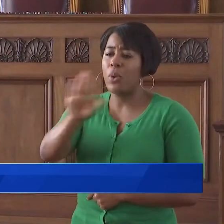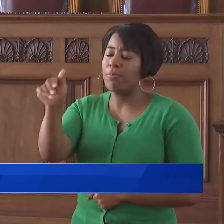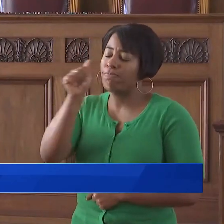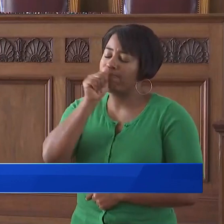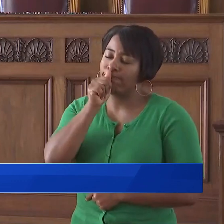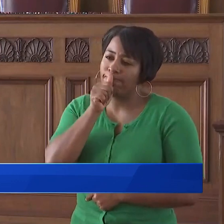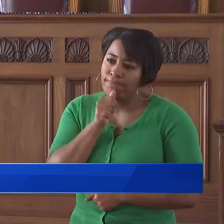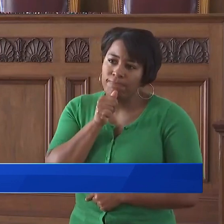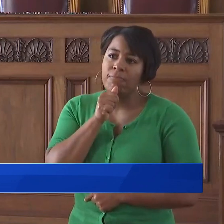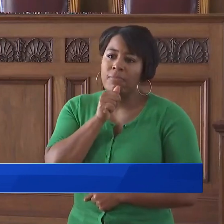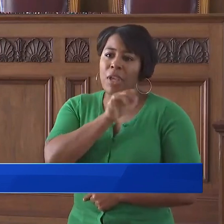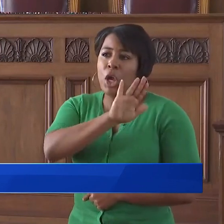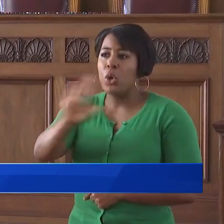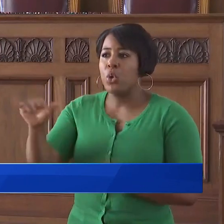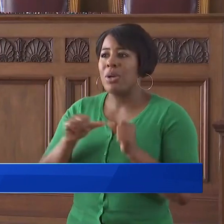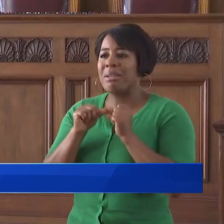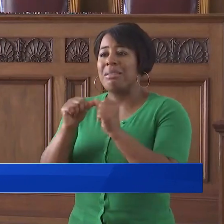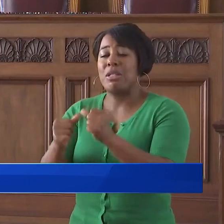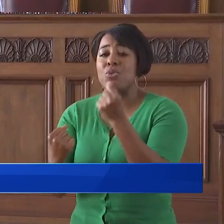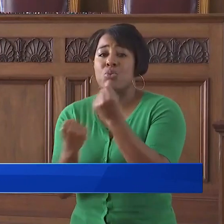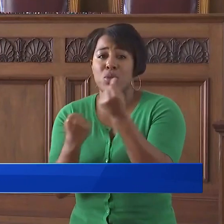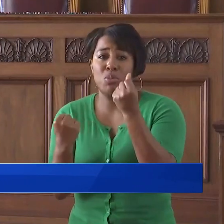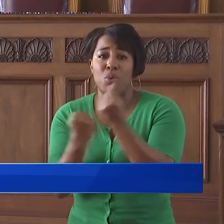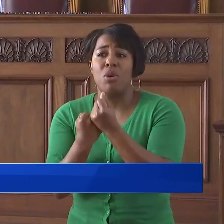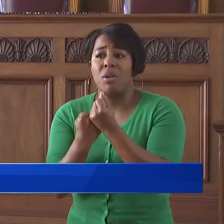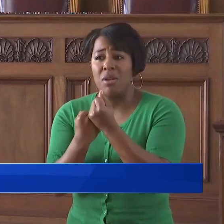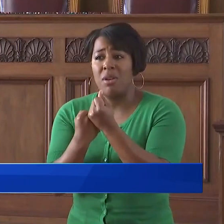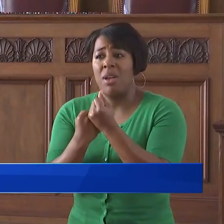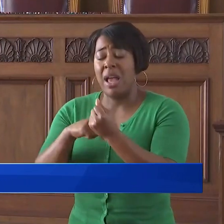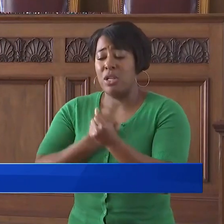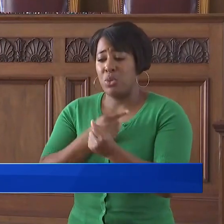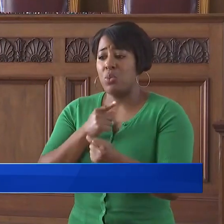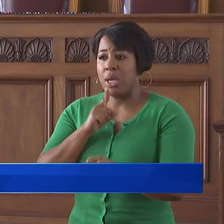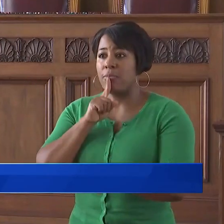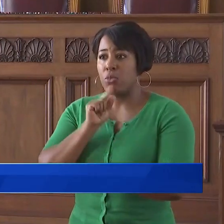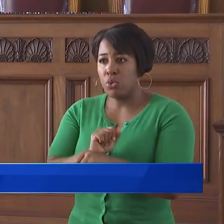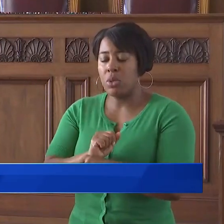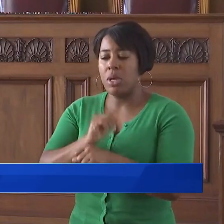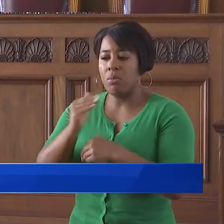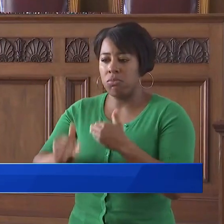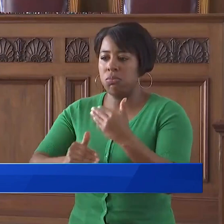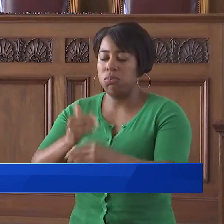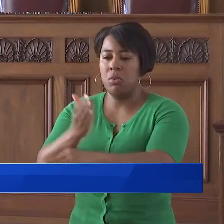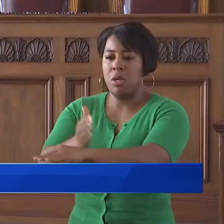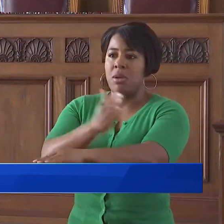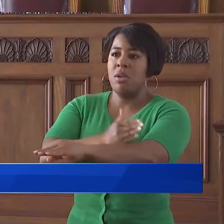patience, and for your continued support as we make real progress during this very